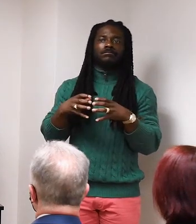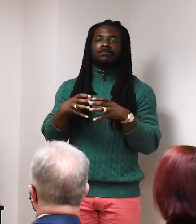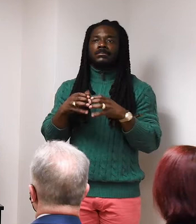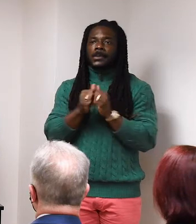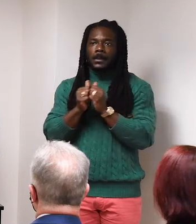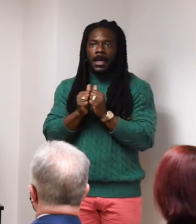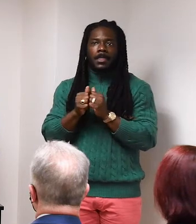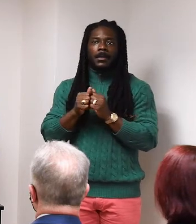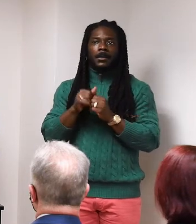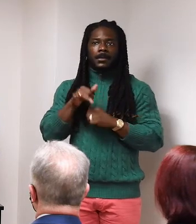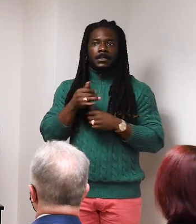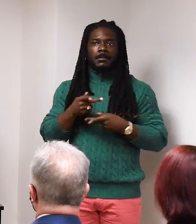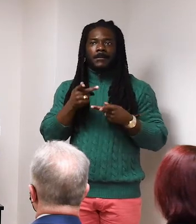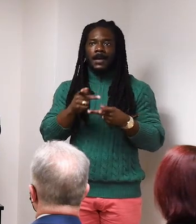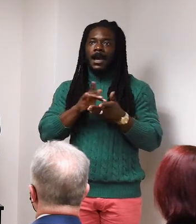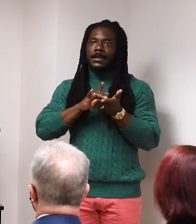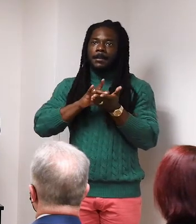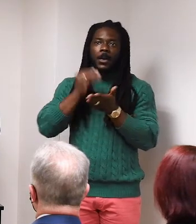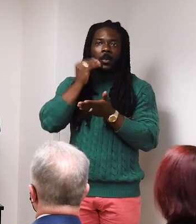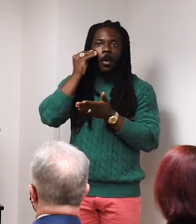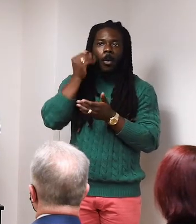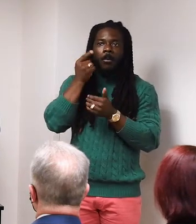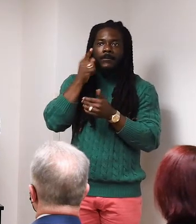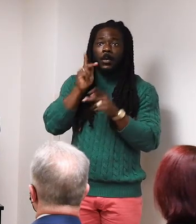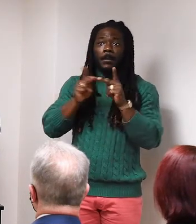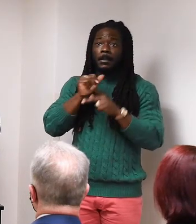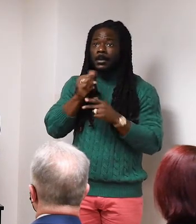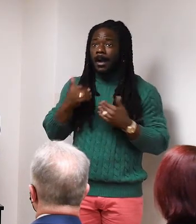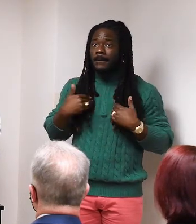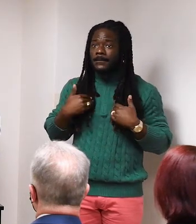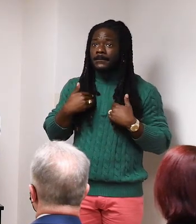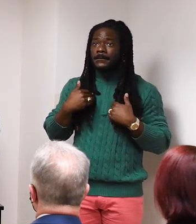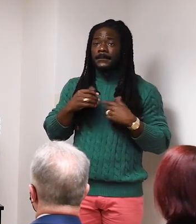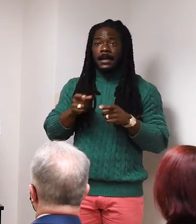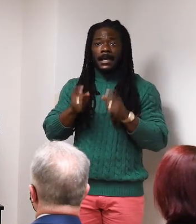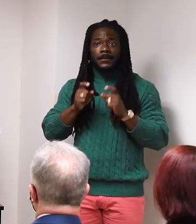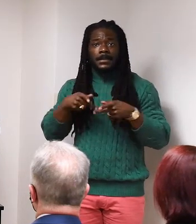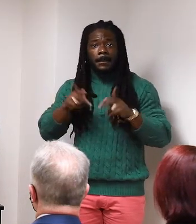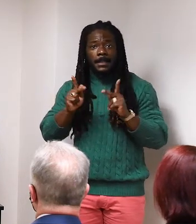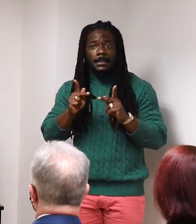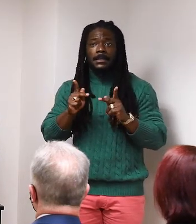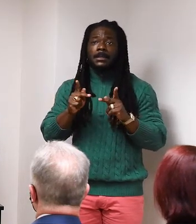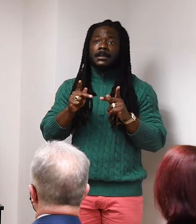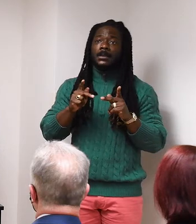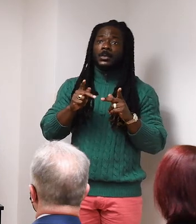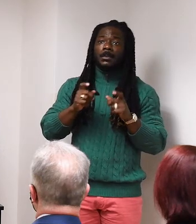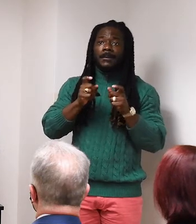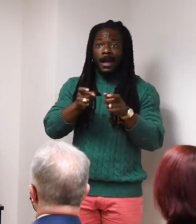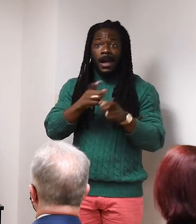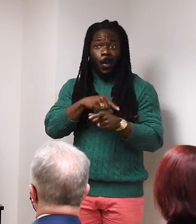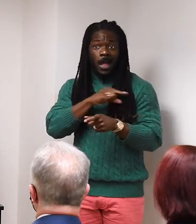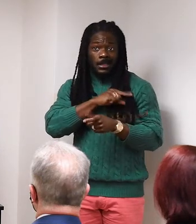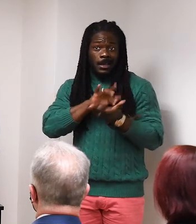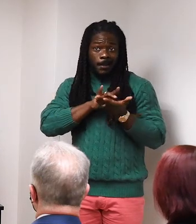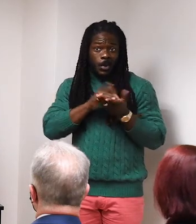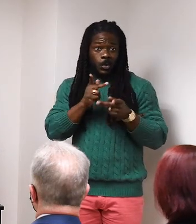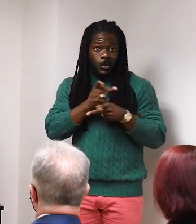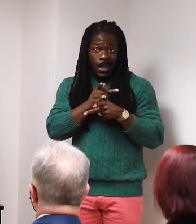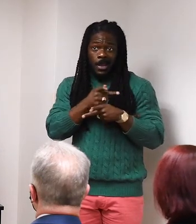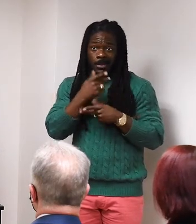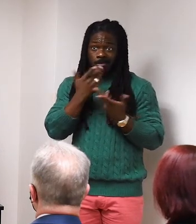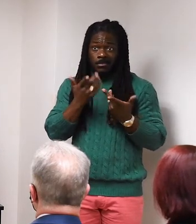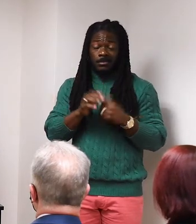to provide a medical home for those without one, and it gives us the ability to provide quality medical care, because it is quality